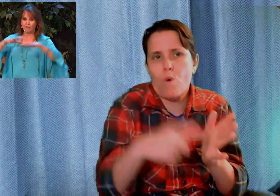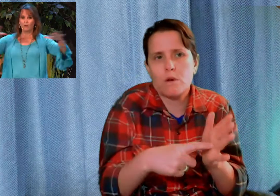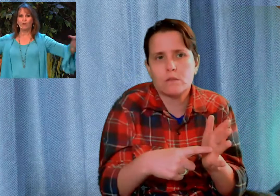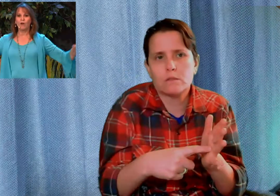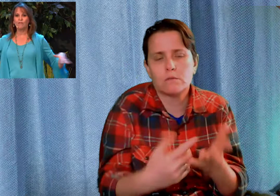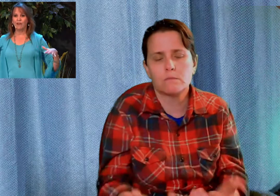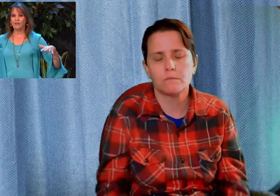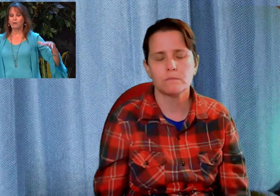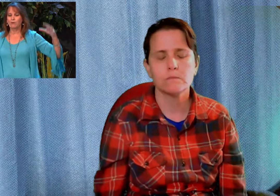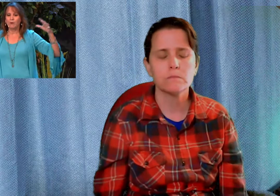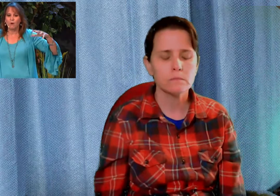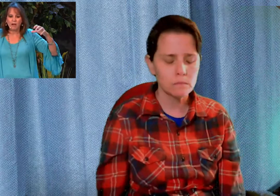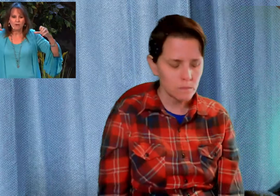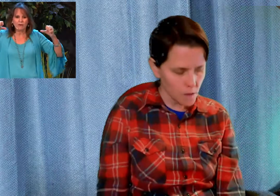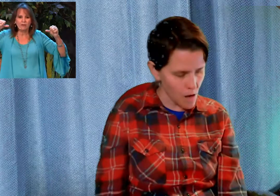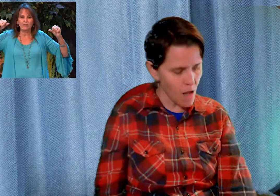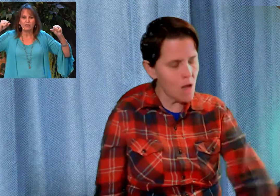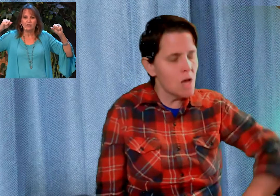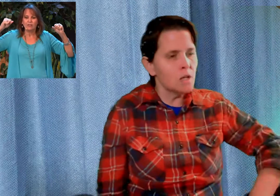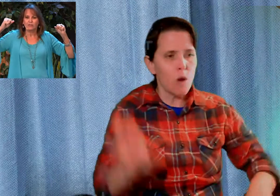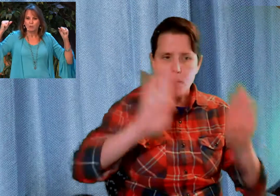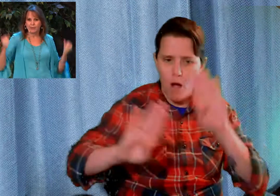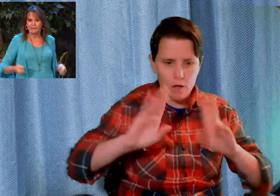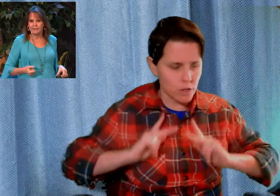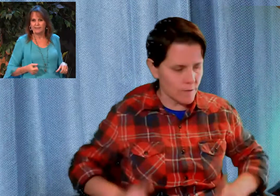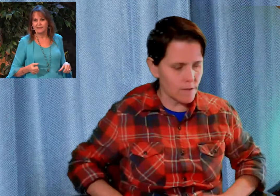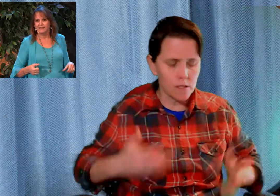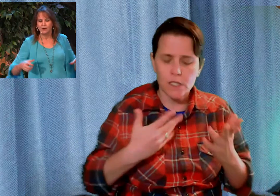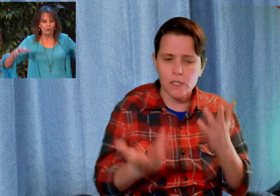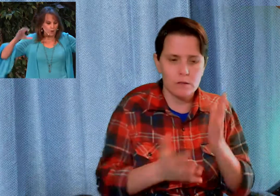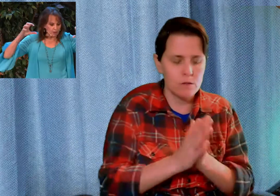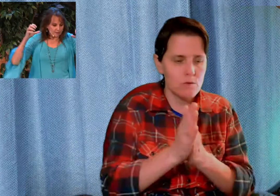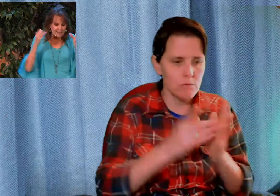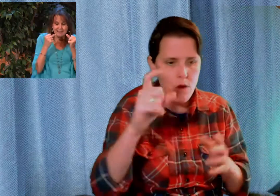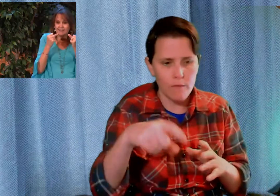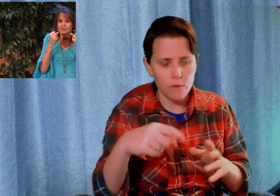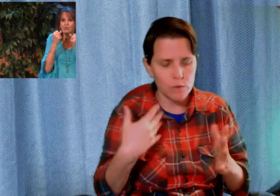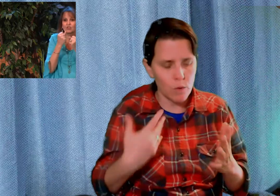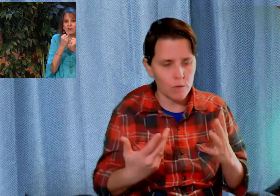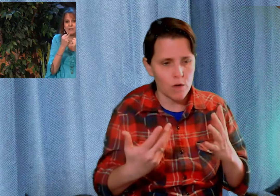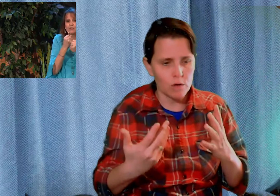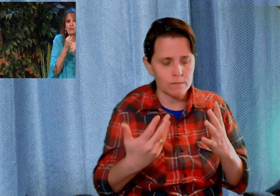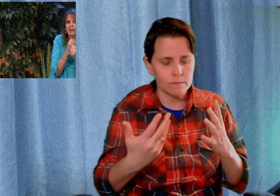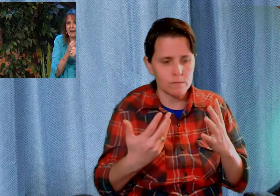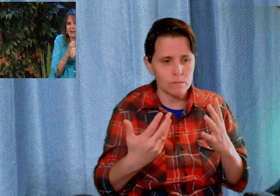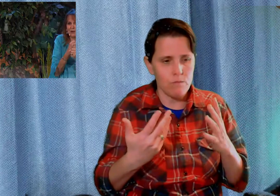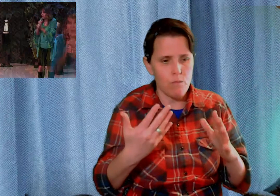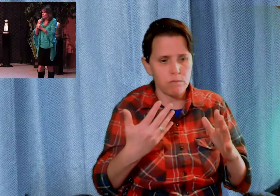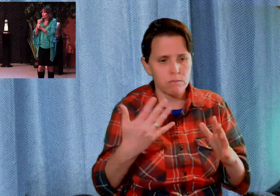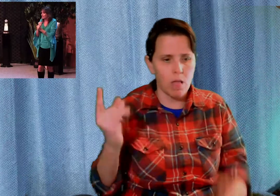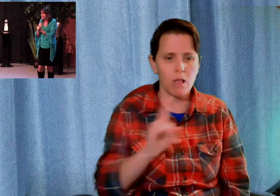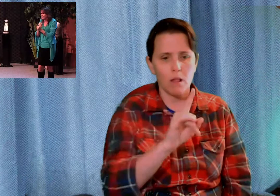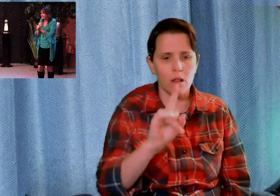all of that thing. When we walk around prickly or tense or stressed or